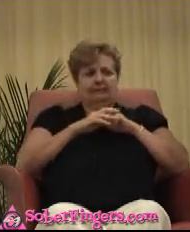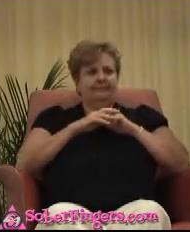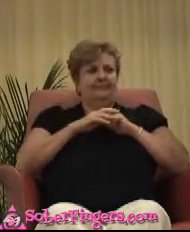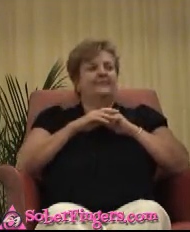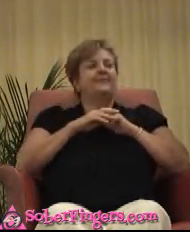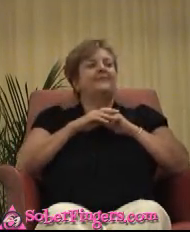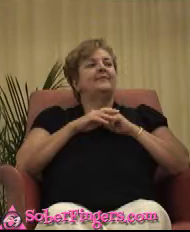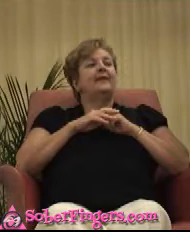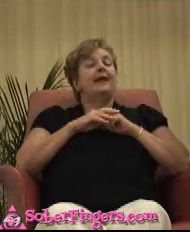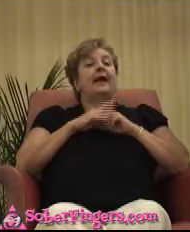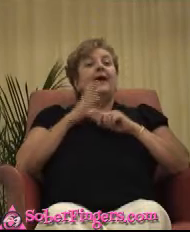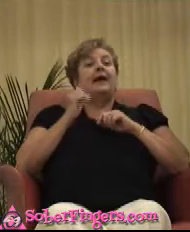And we went to Vietnam.